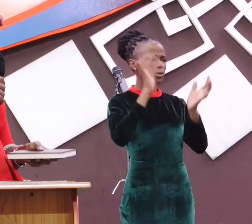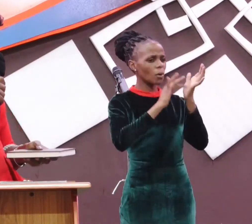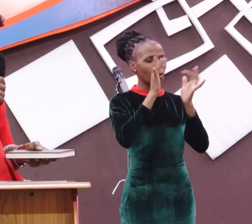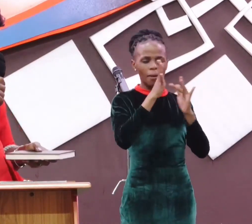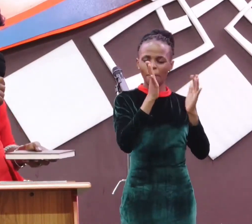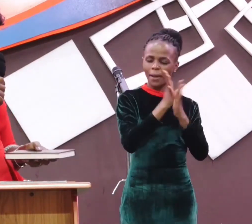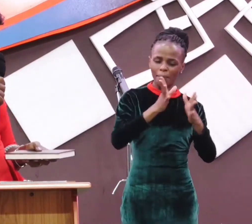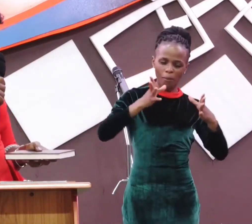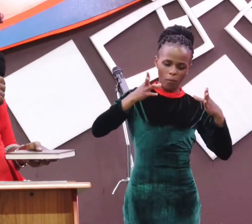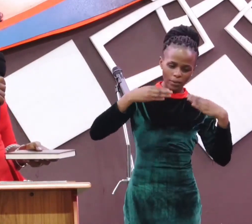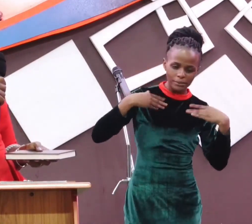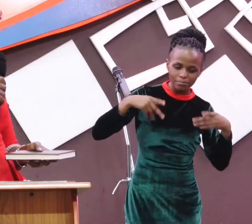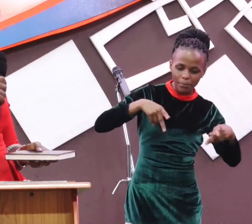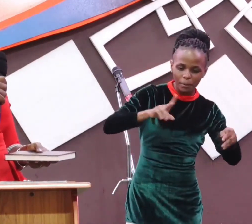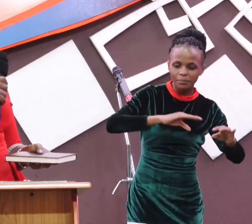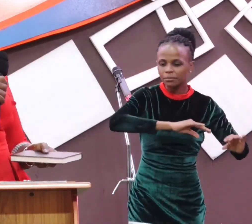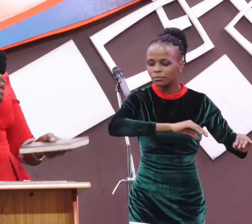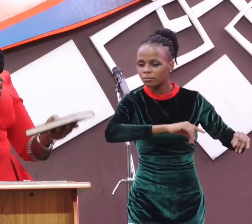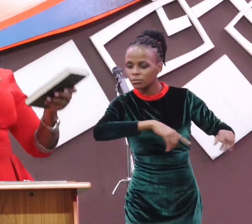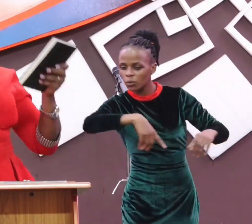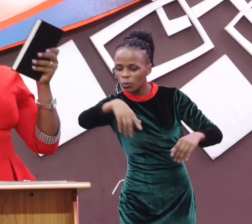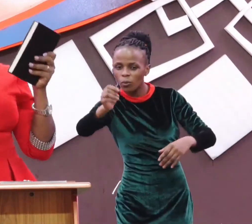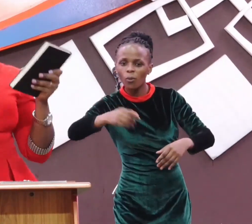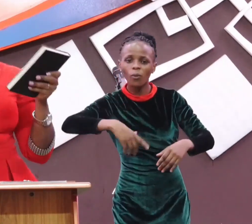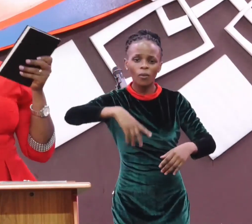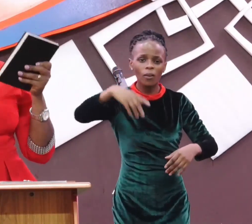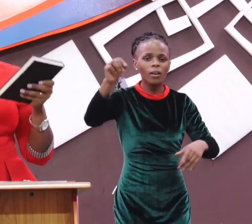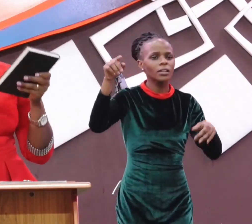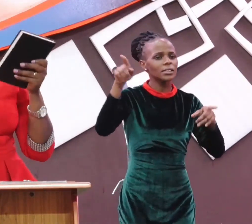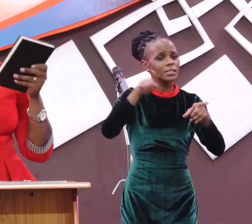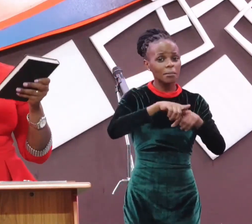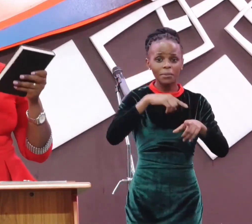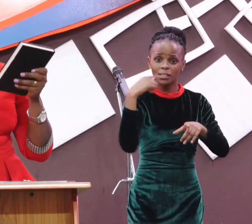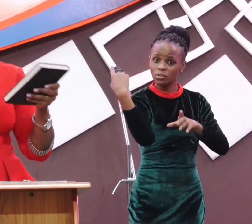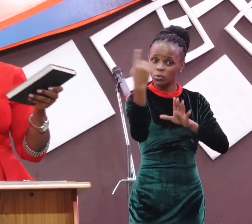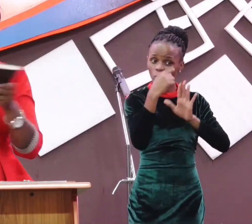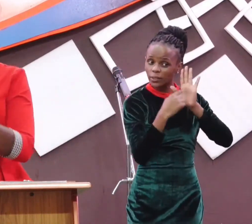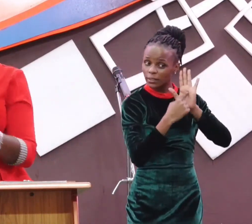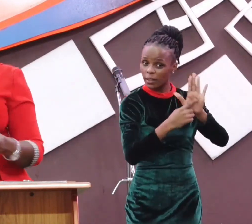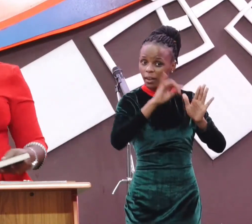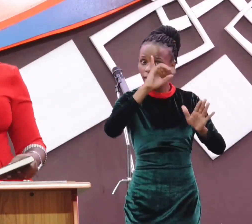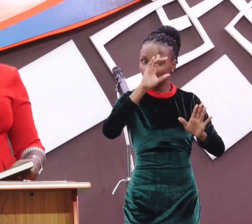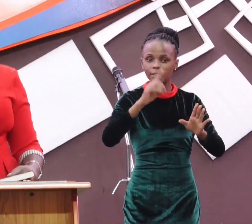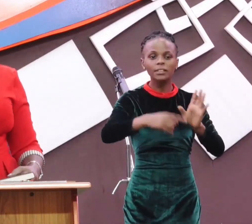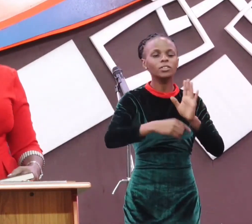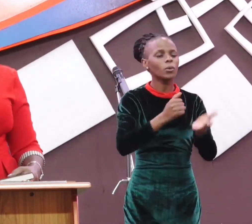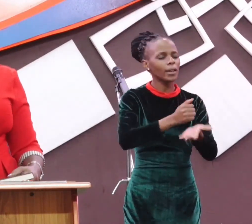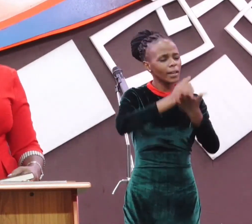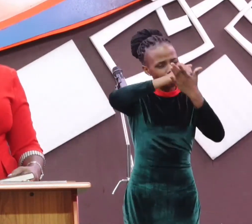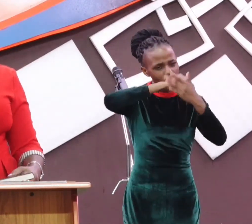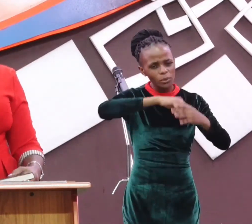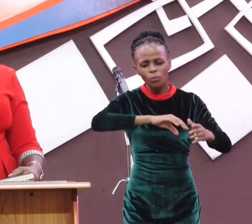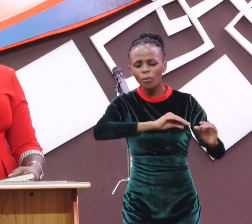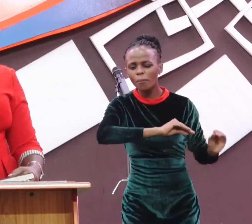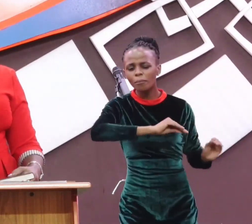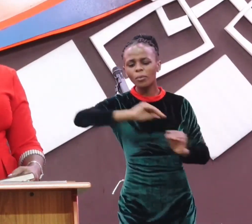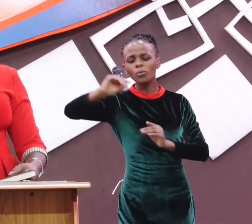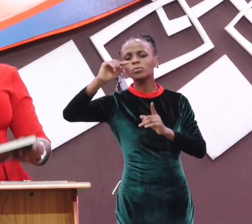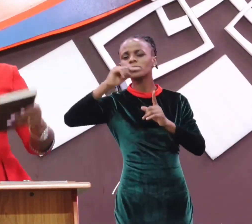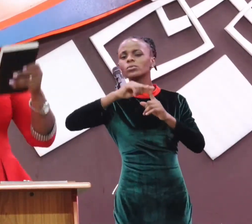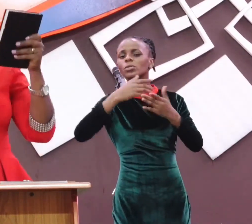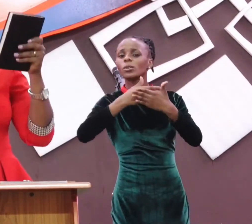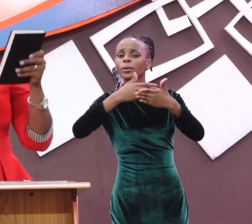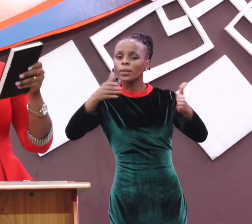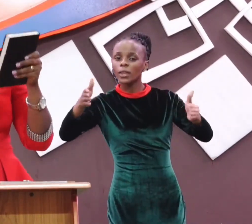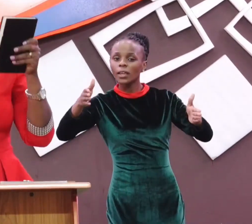That when you raise the Bible like this, you can pass. It was the identity that makes you cross that